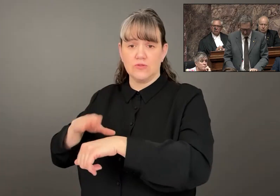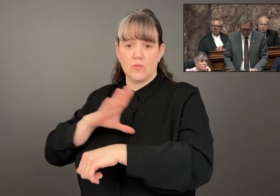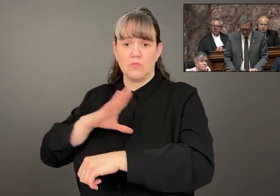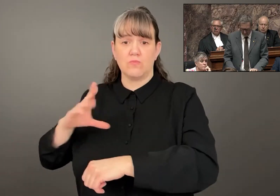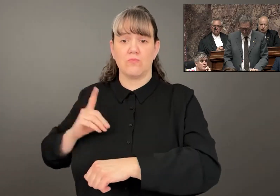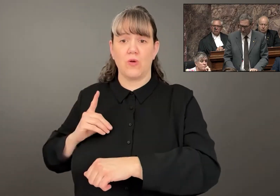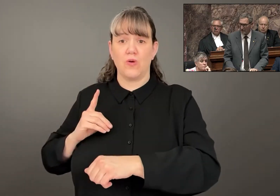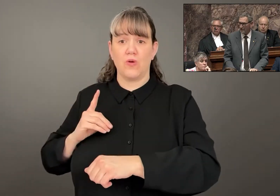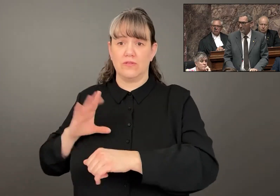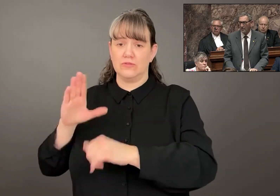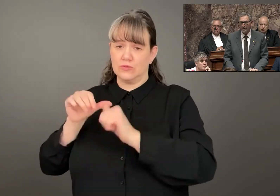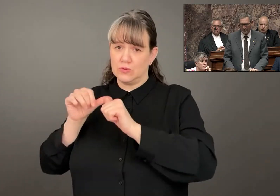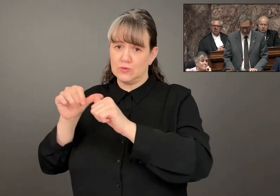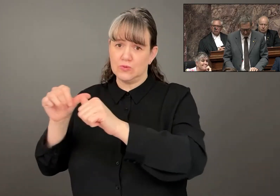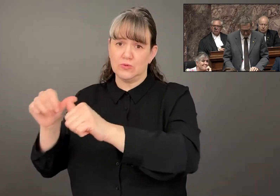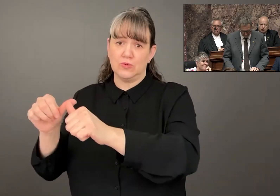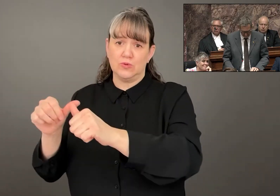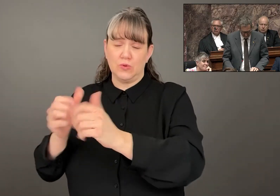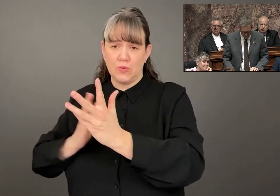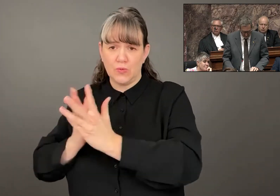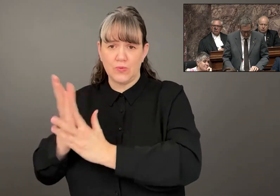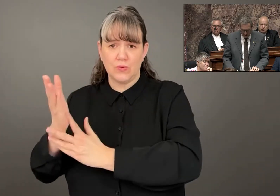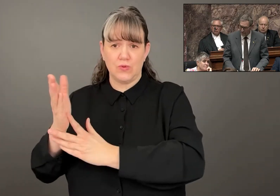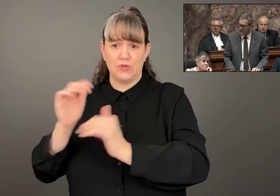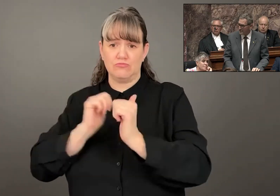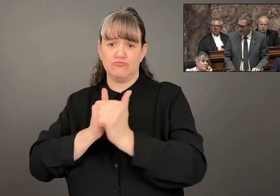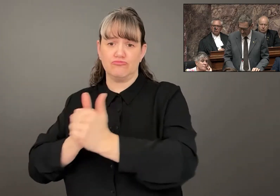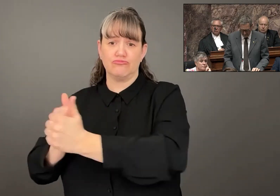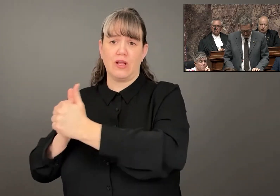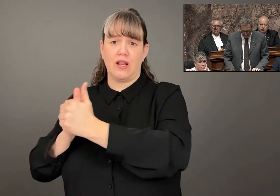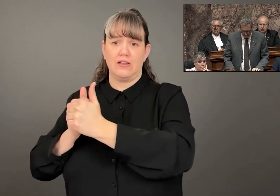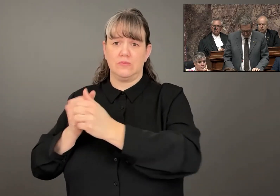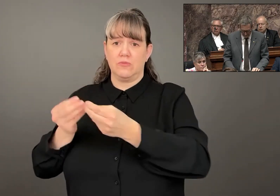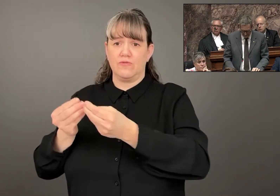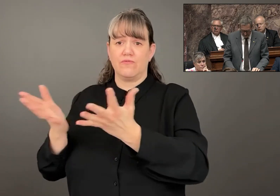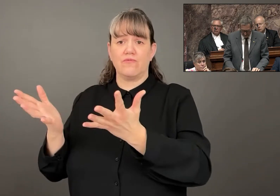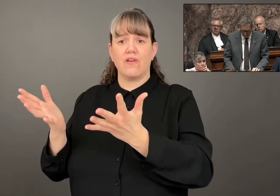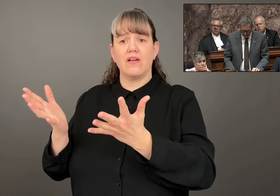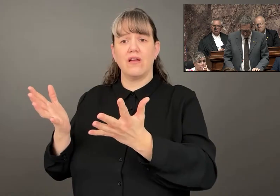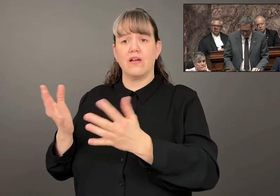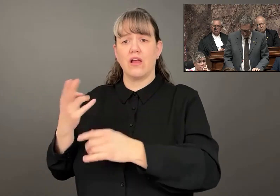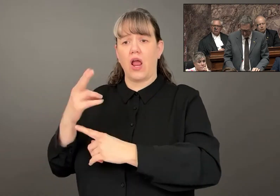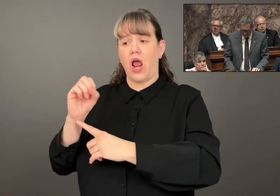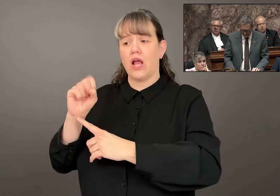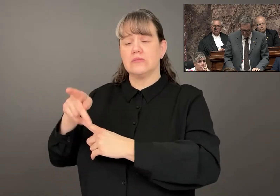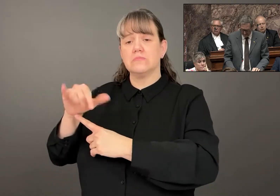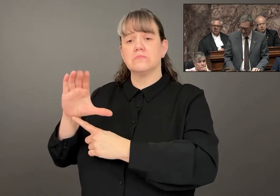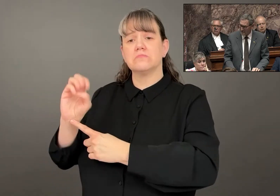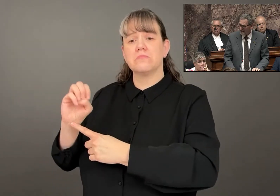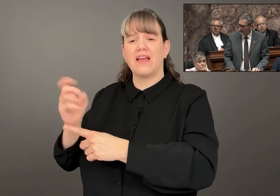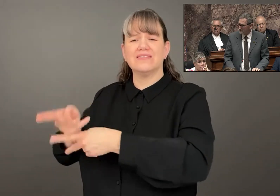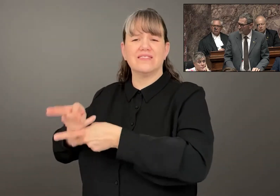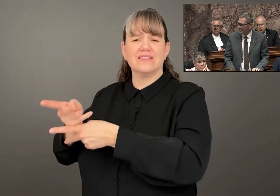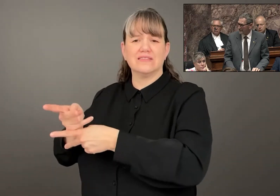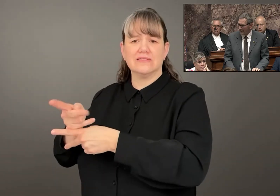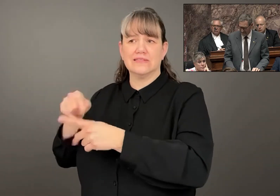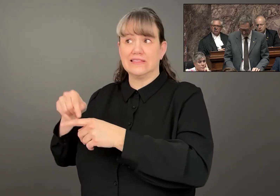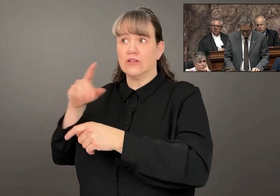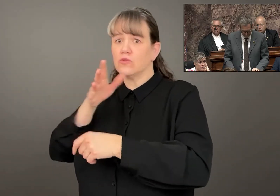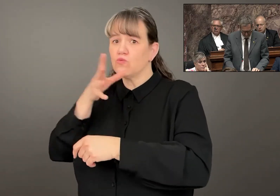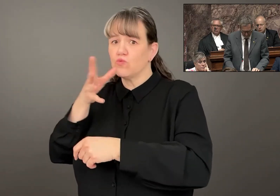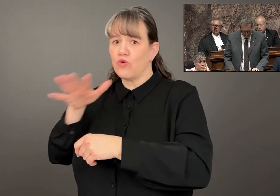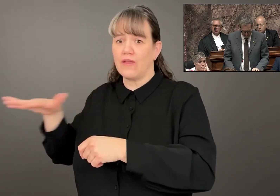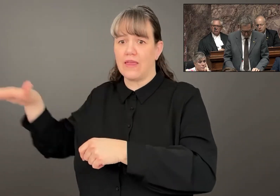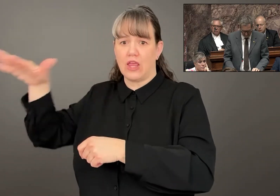hospice care in our rural and remote communities. Honourable Speaker, the Fraser Canyon Hospice Society has touched thousands of